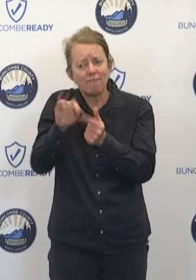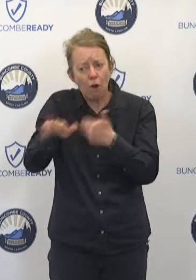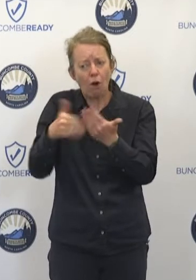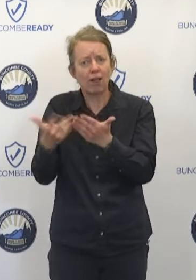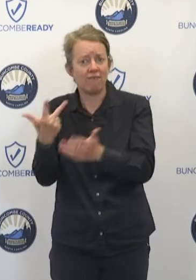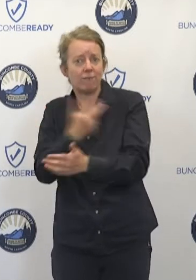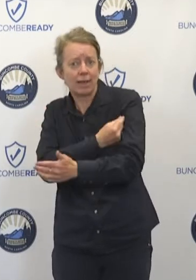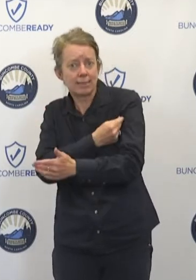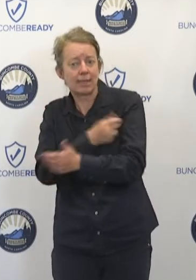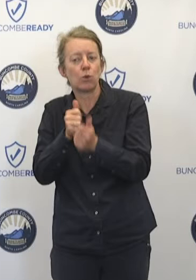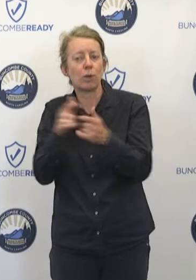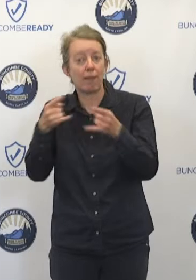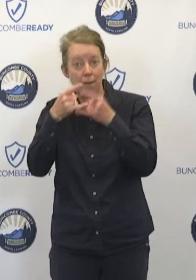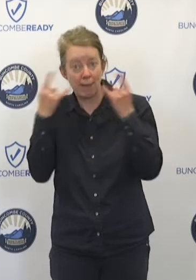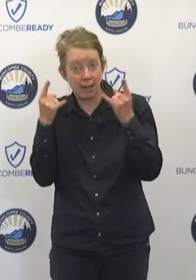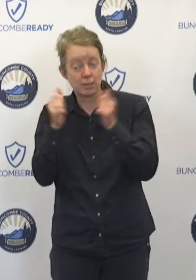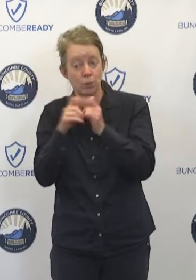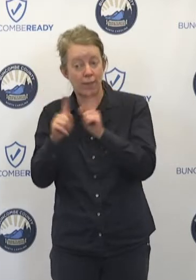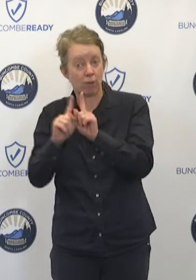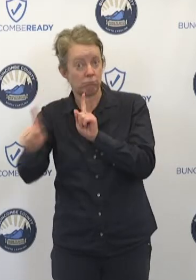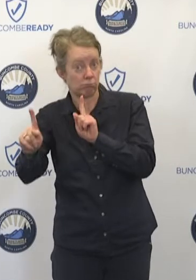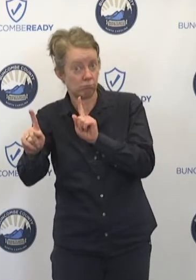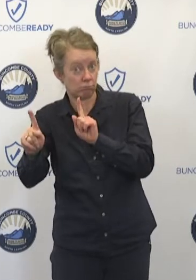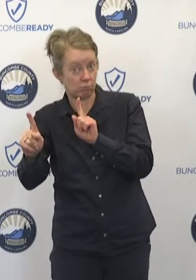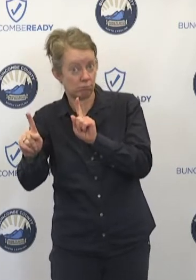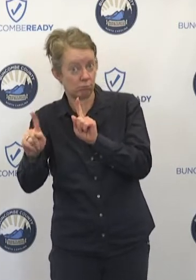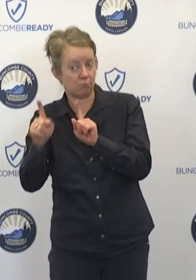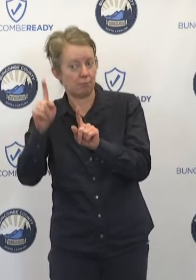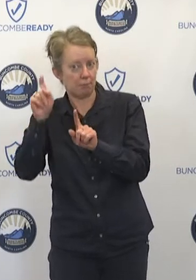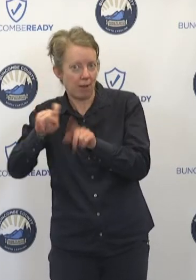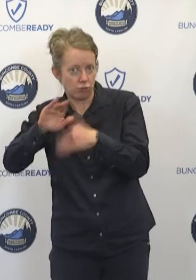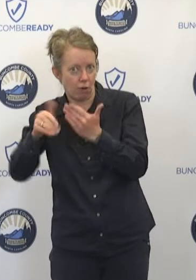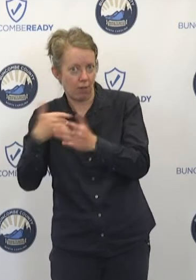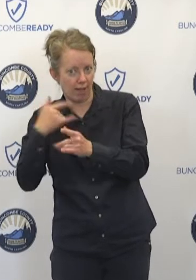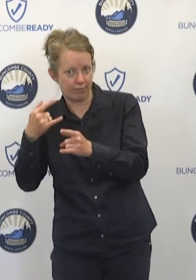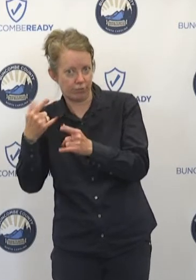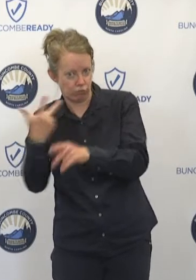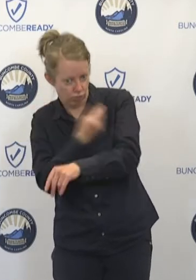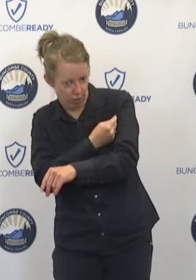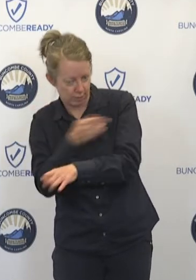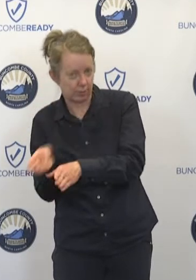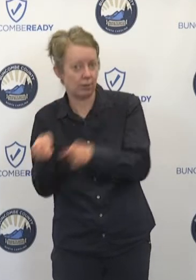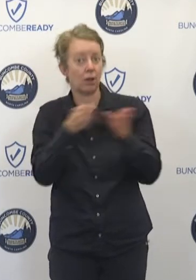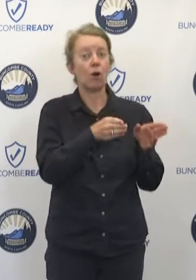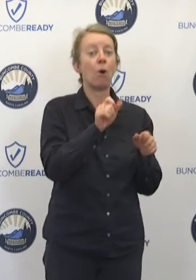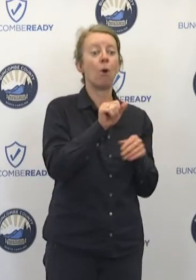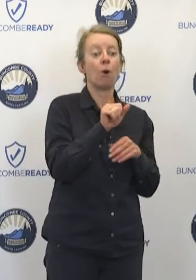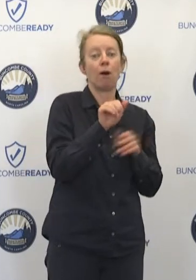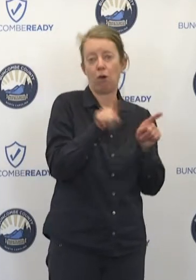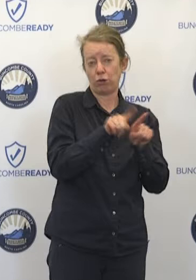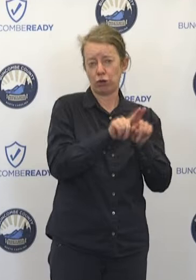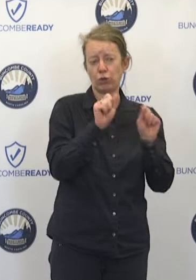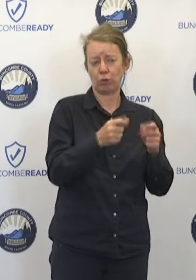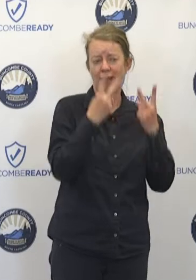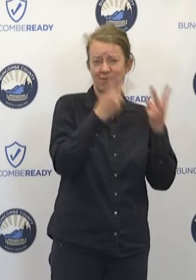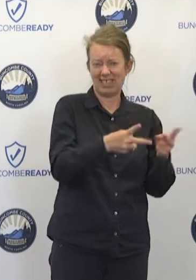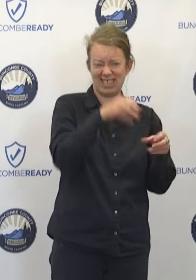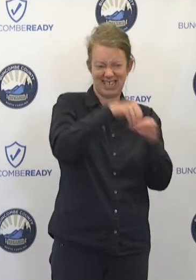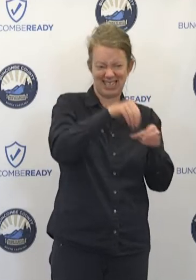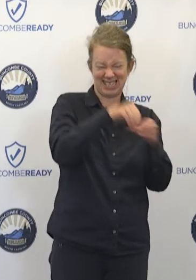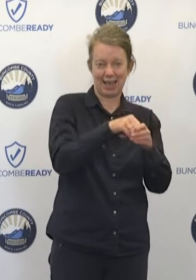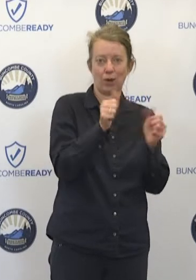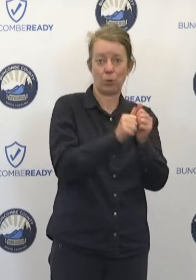a mask or physical distancing, and can visit indoors with unvaccinated people from a